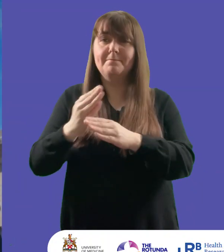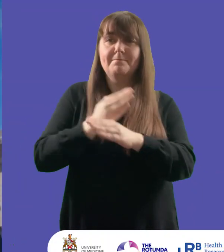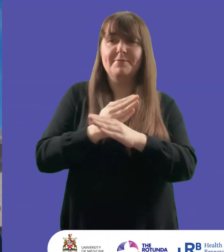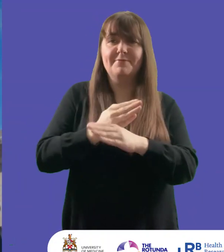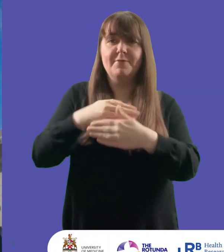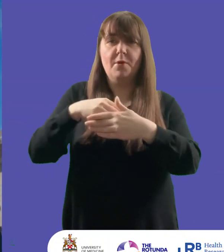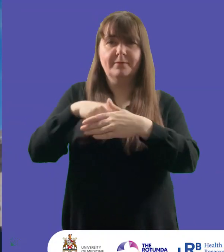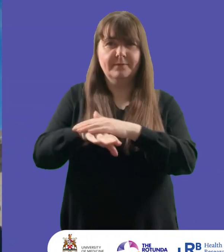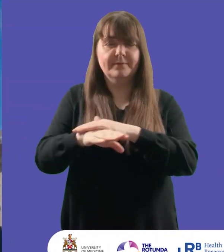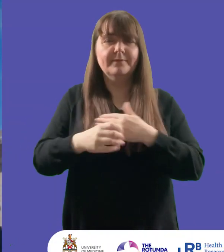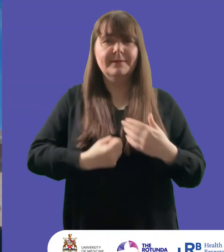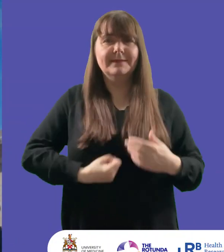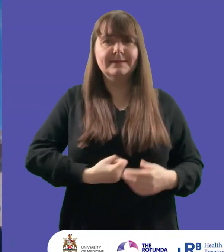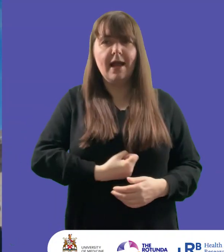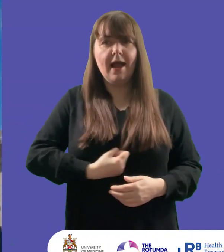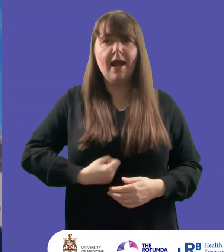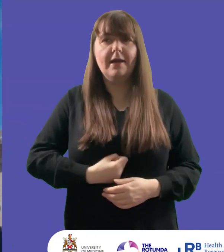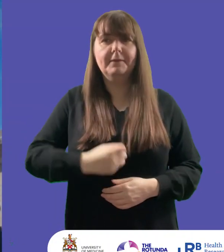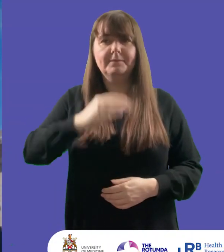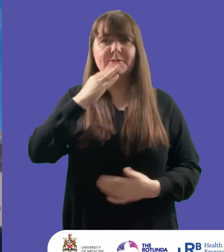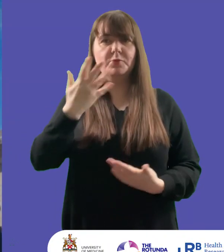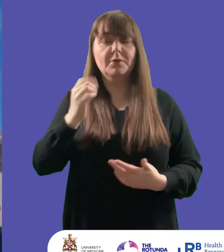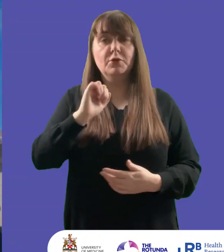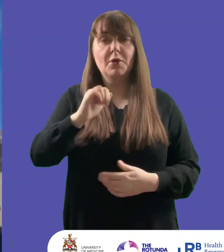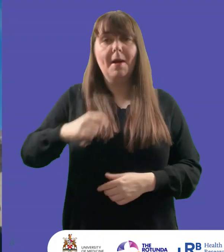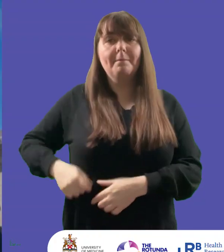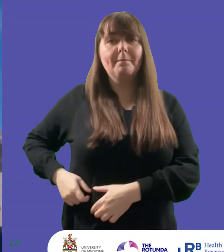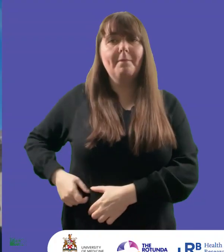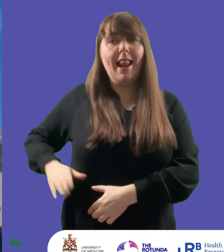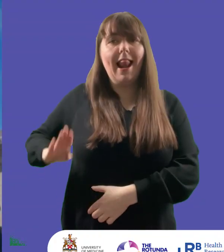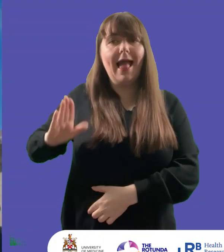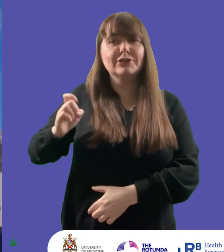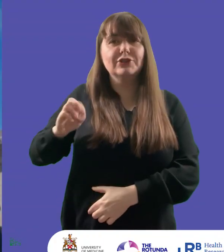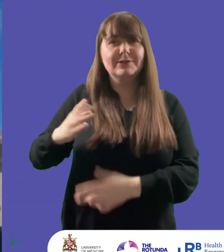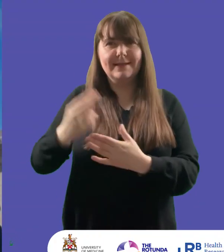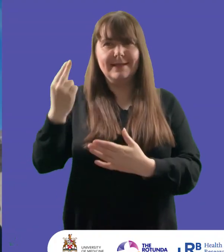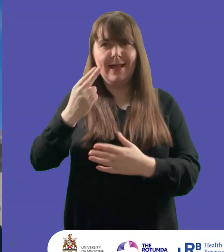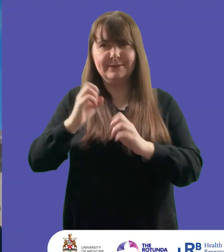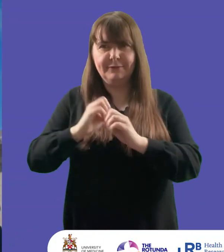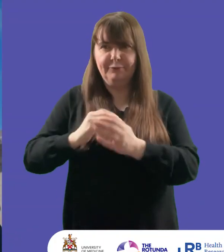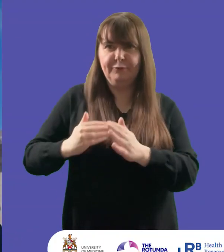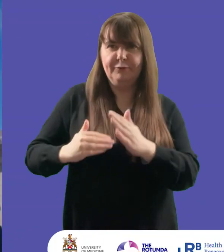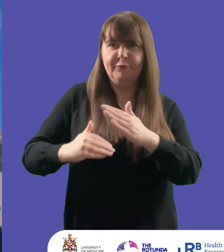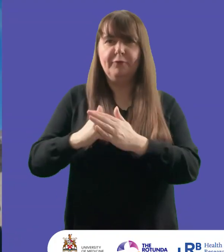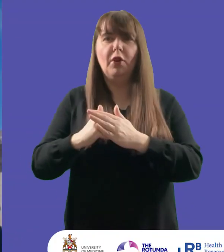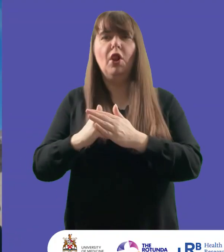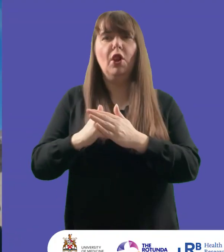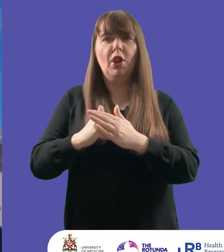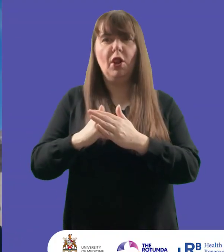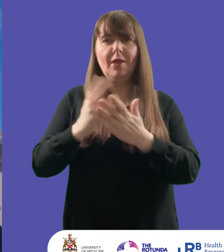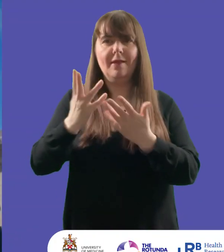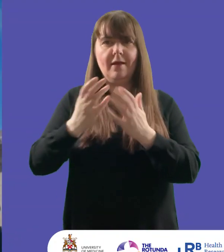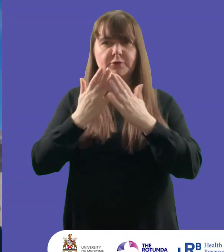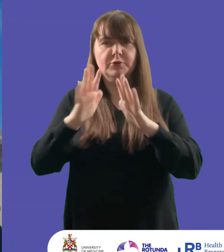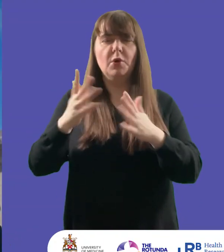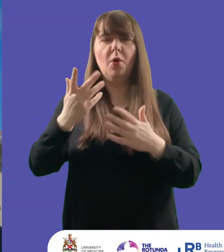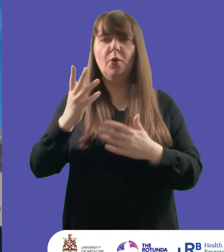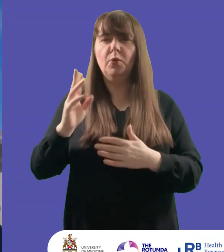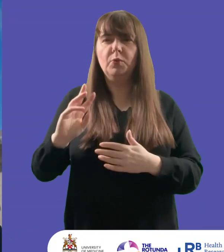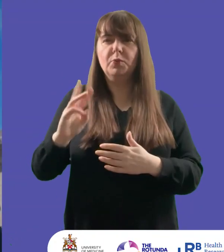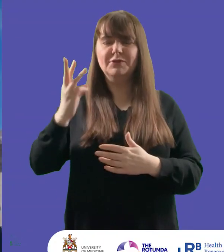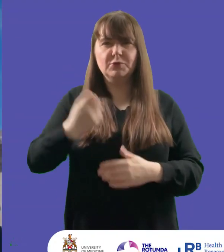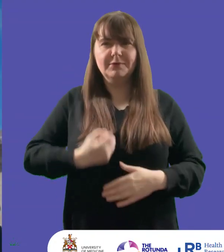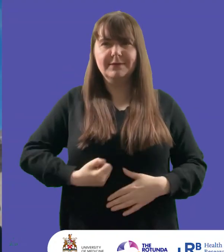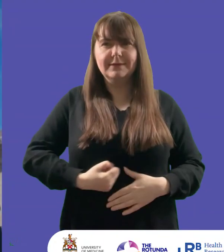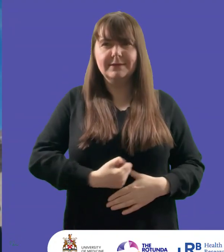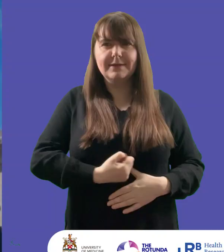come for your scan. And that means that your bladder is going to be nice and full, and the full bladder acts like an acoustic window for the